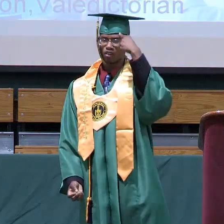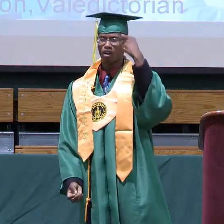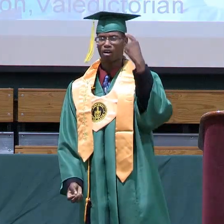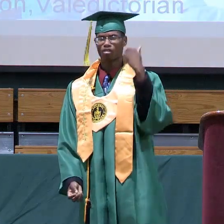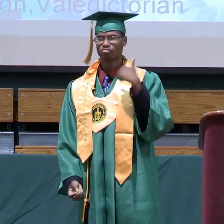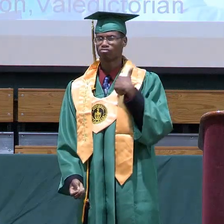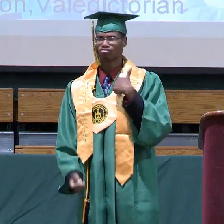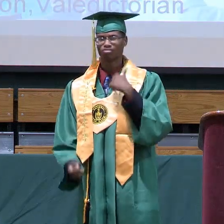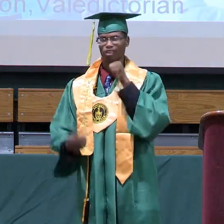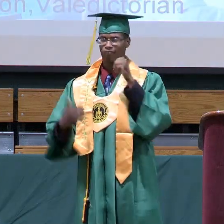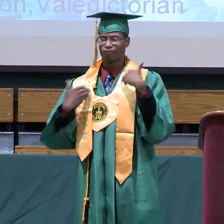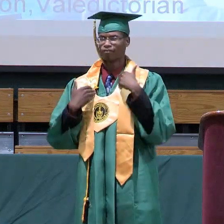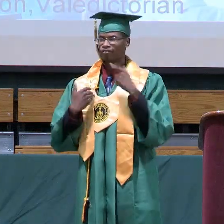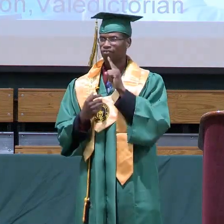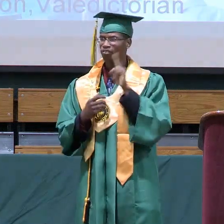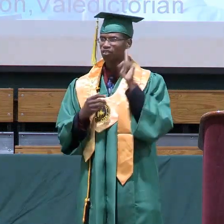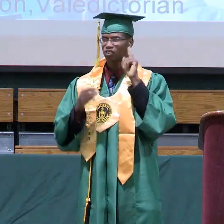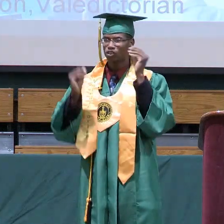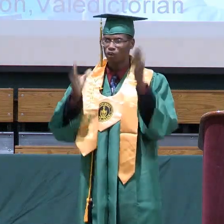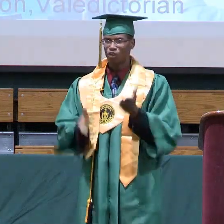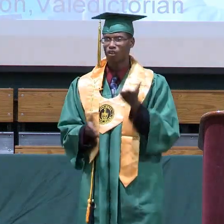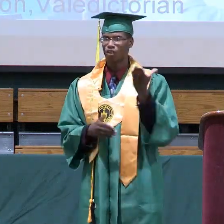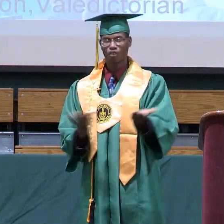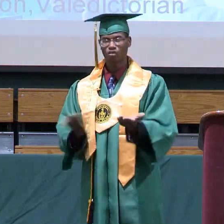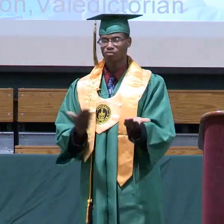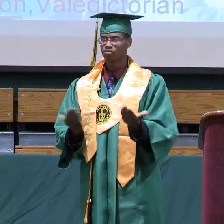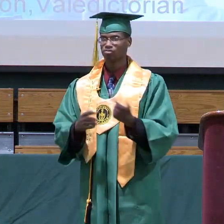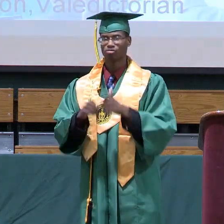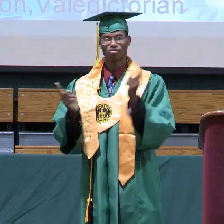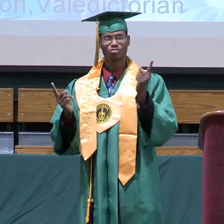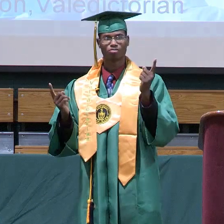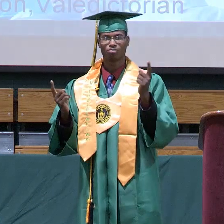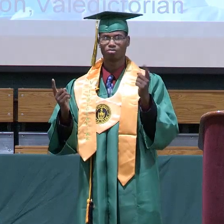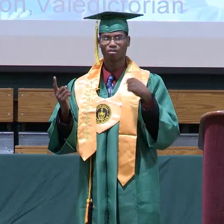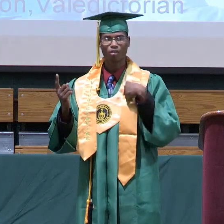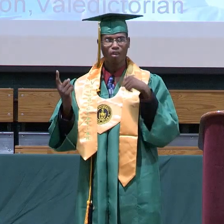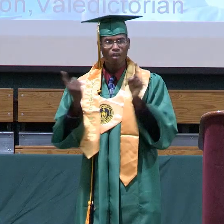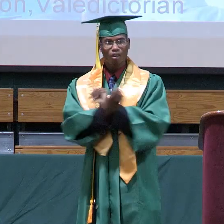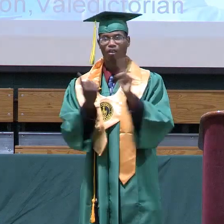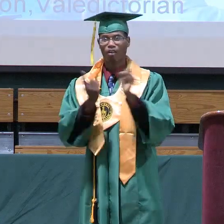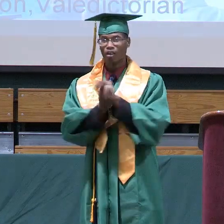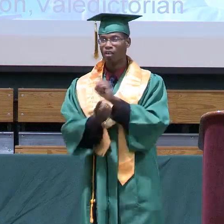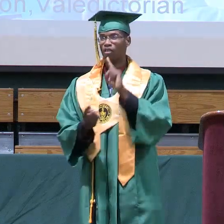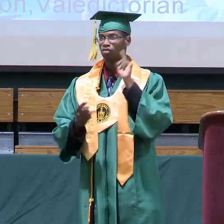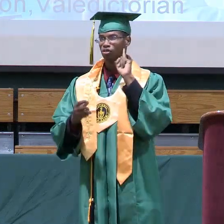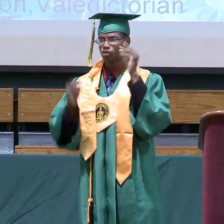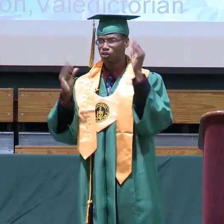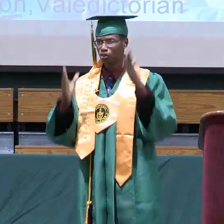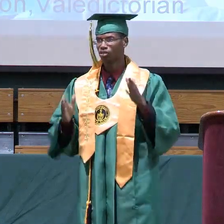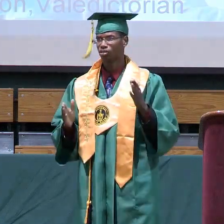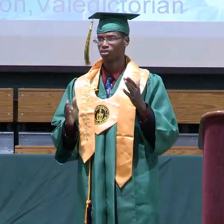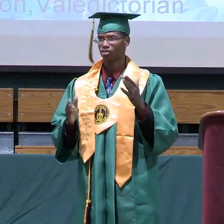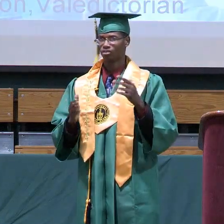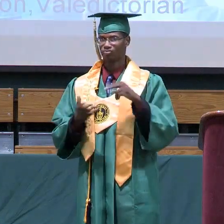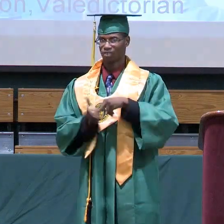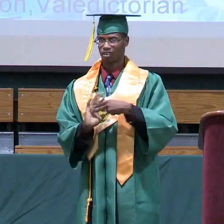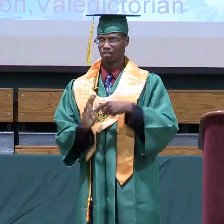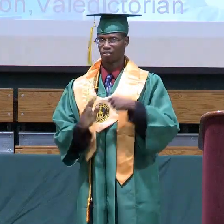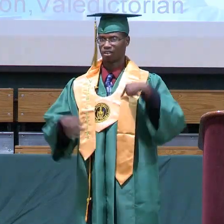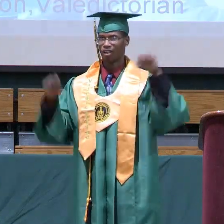amazed because I didn't realize that there were that many deaf students. I didn't realize that there were deaf teachers. I didn't know I could interact and